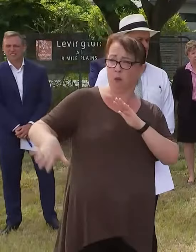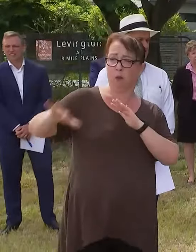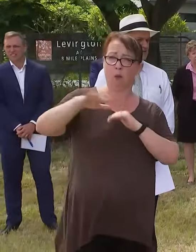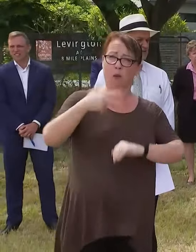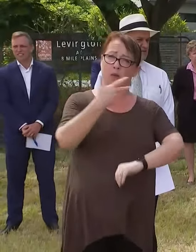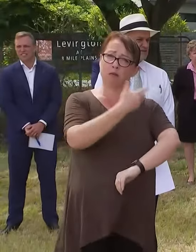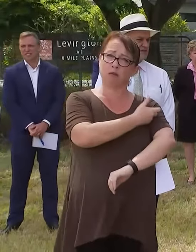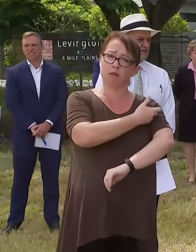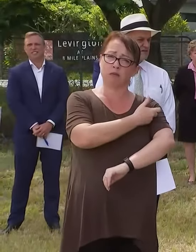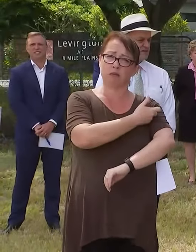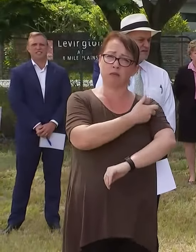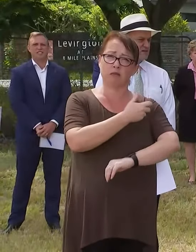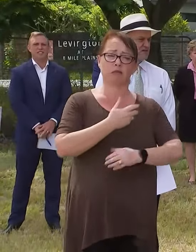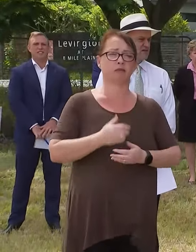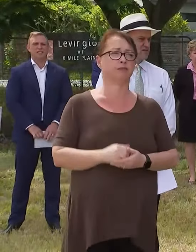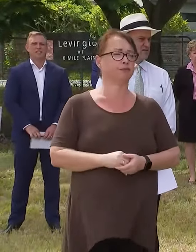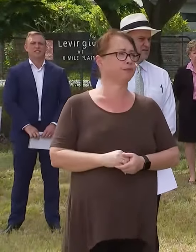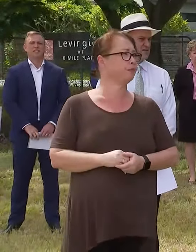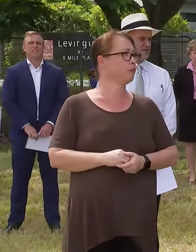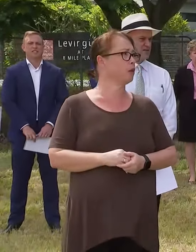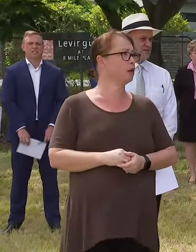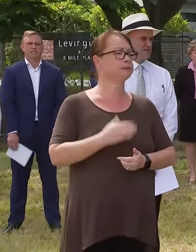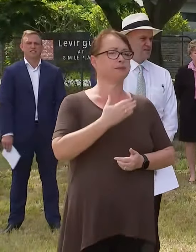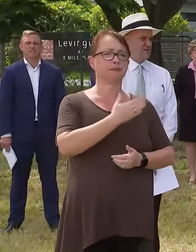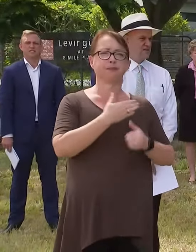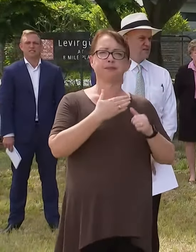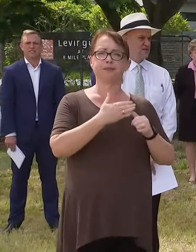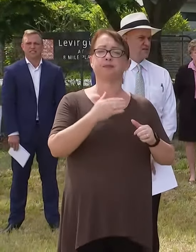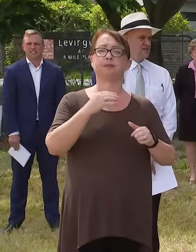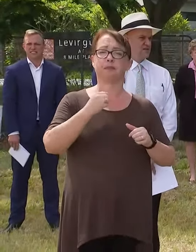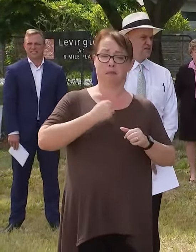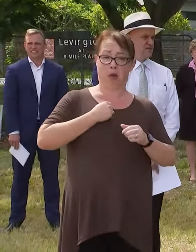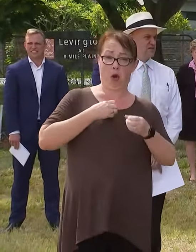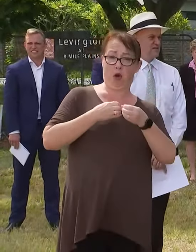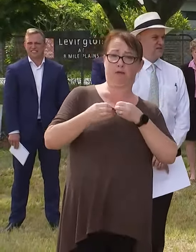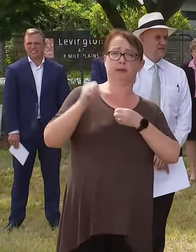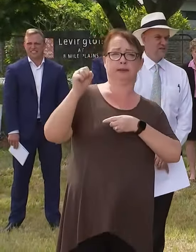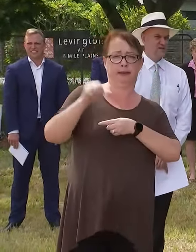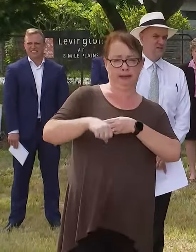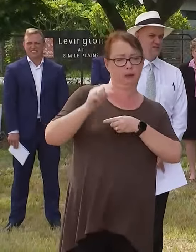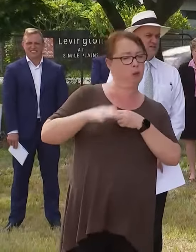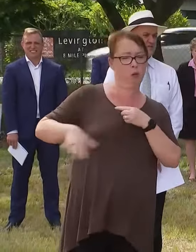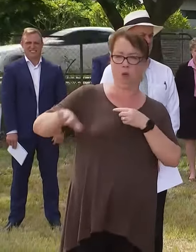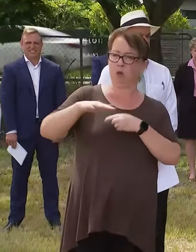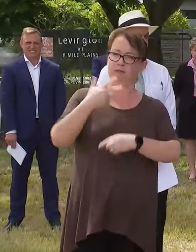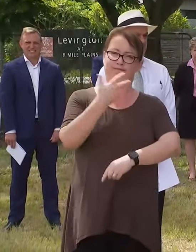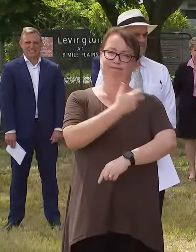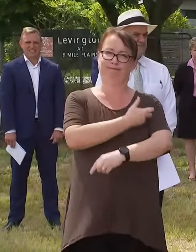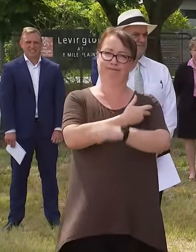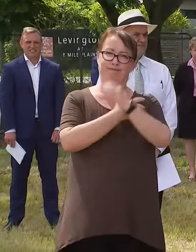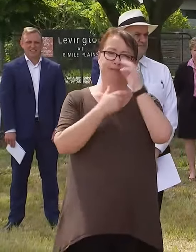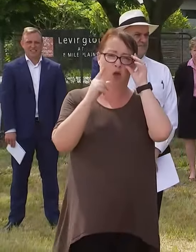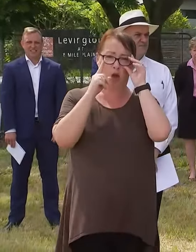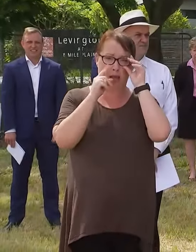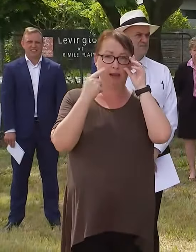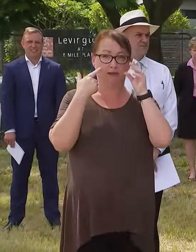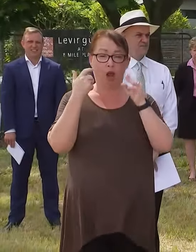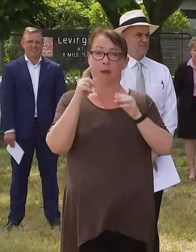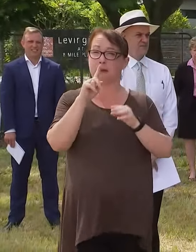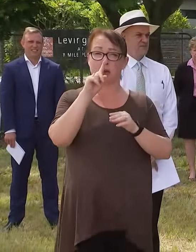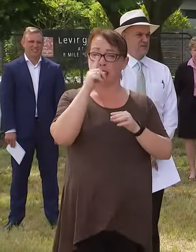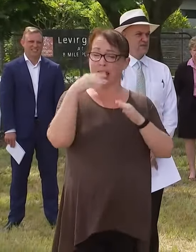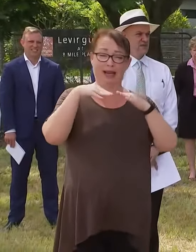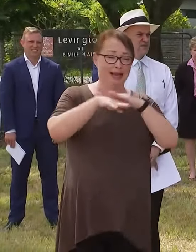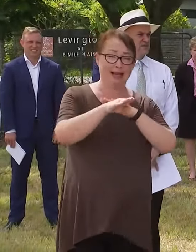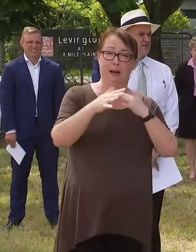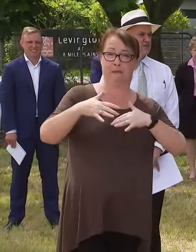I'm confident within my office they have been. We can find out for you, but you can't enter Parliament unless you're vaccinated. That's the